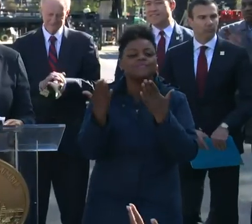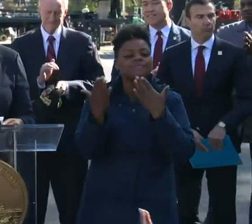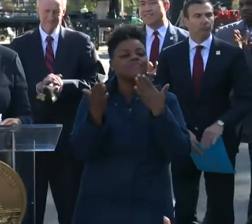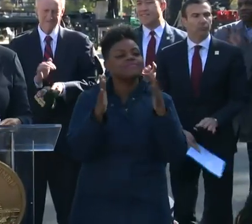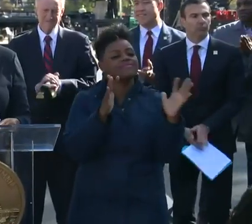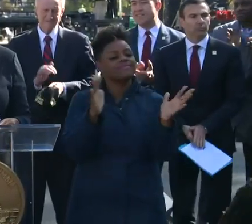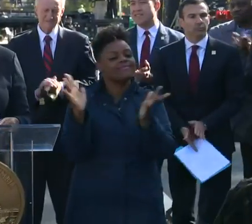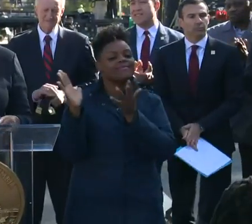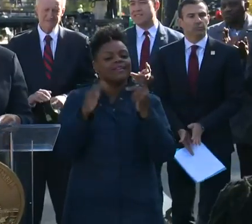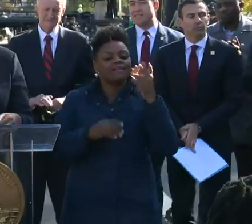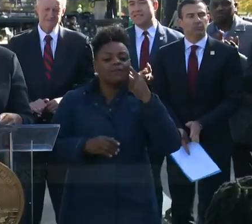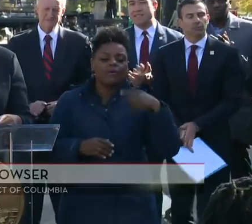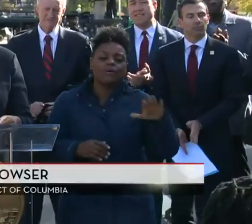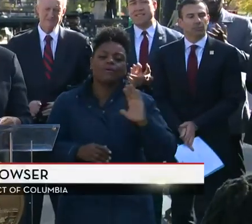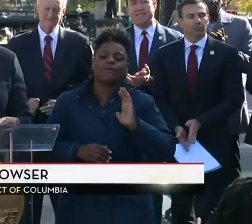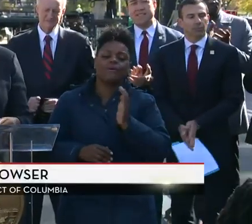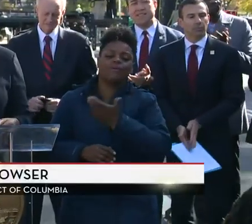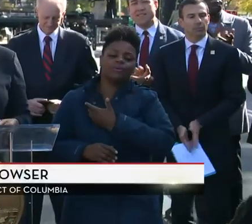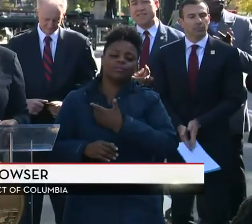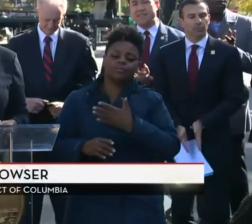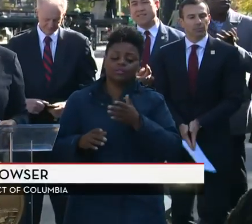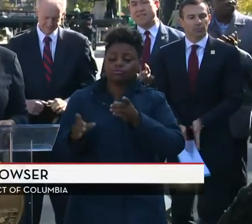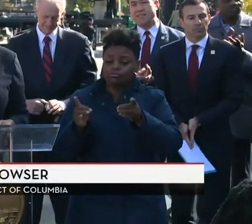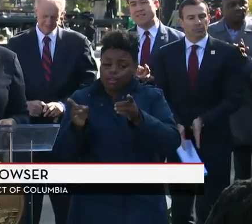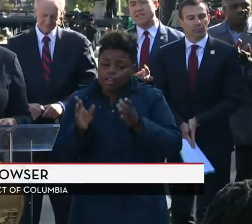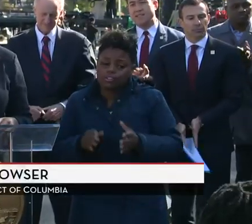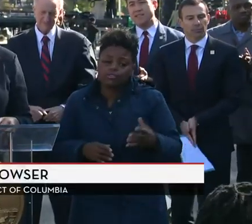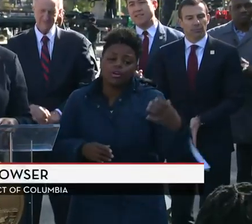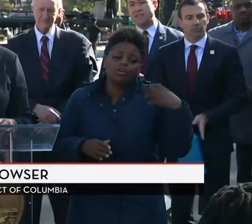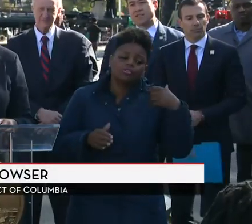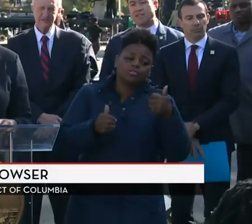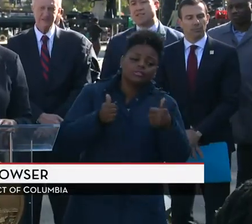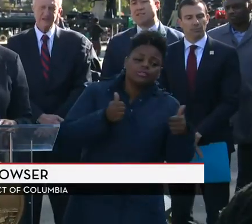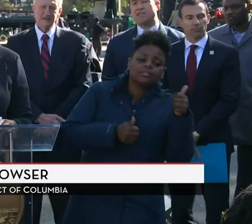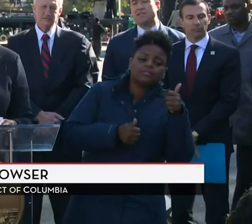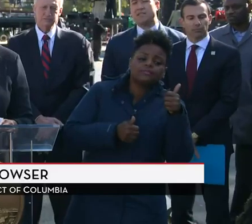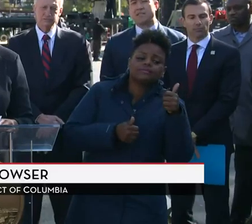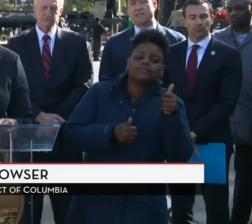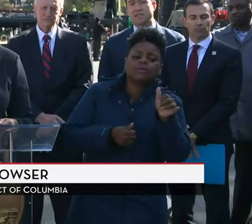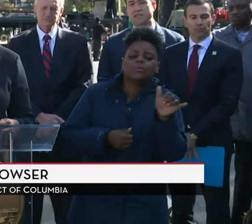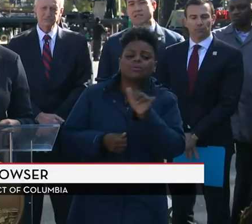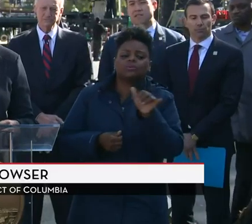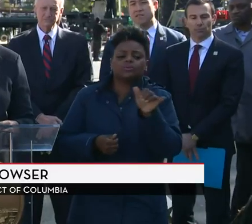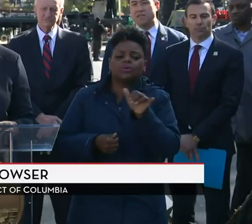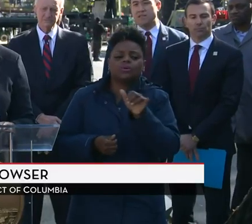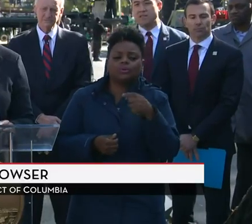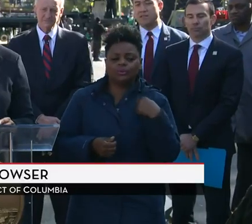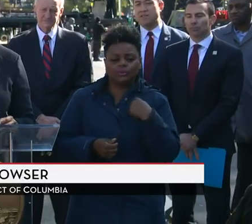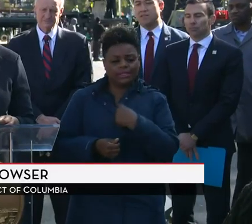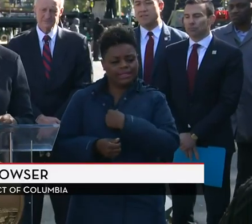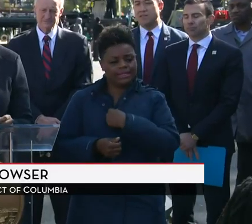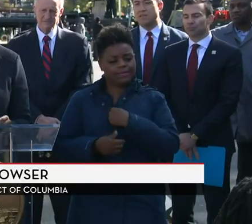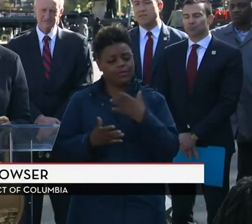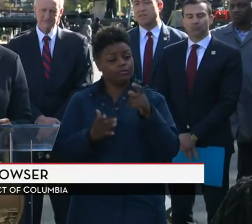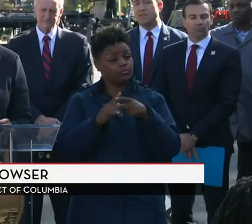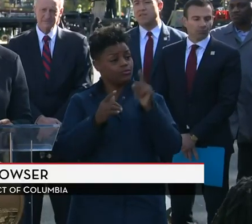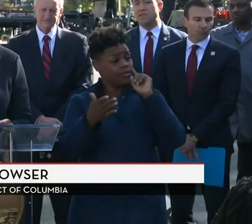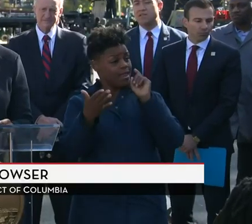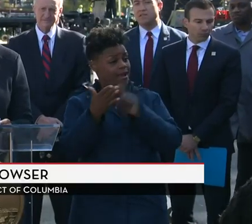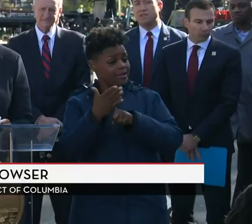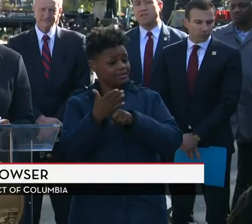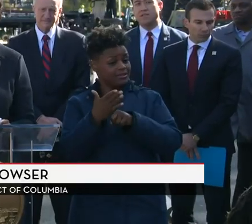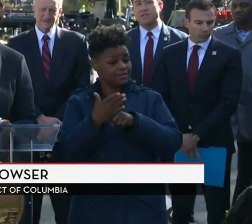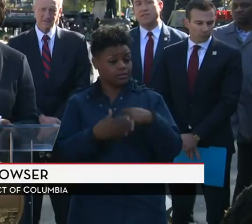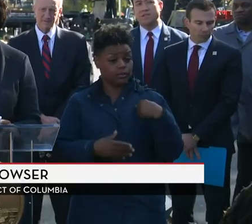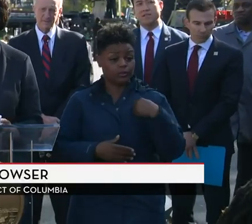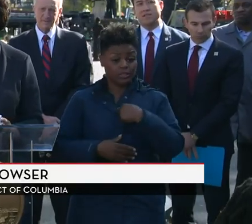applause to our directors, our chief. I also want to recognize that we are joined by